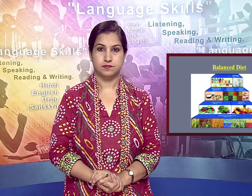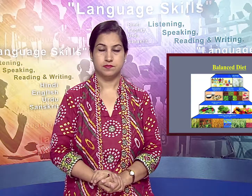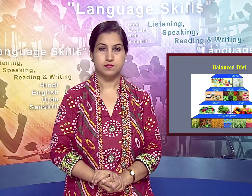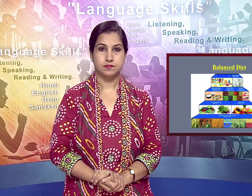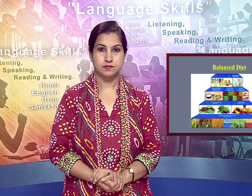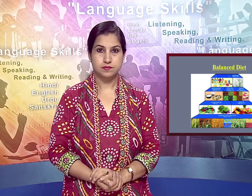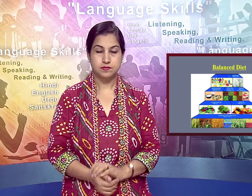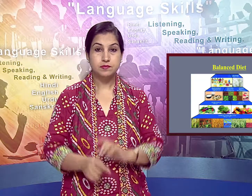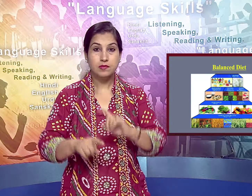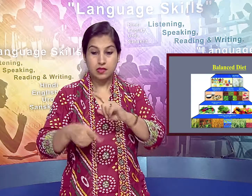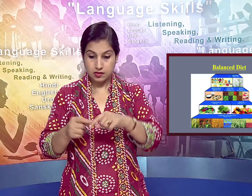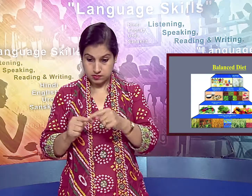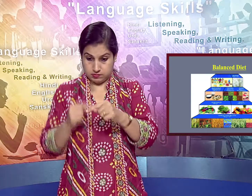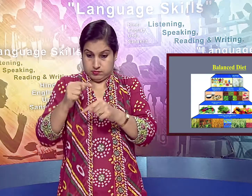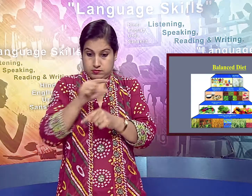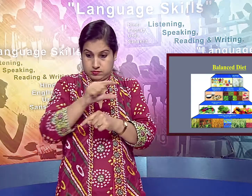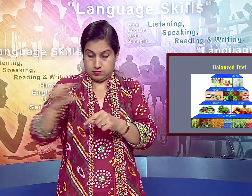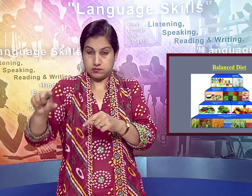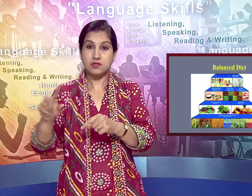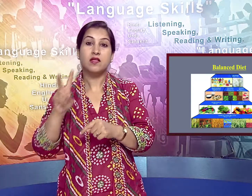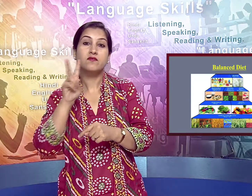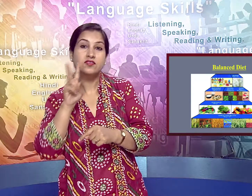The next level is vegetables.